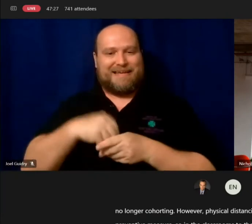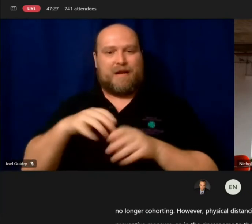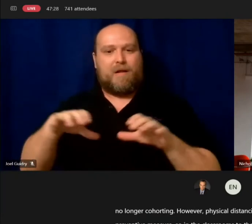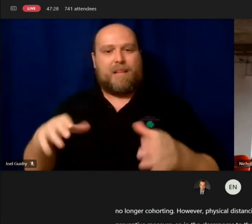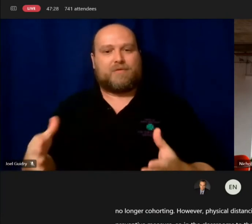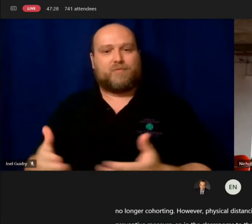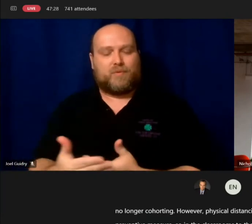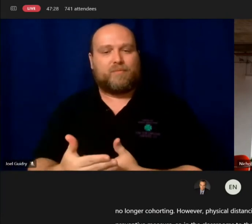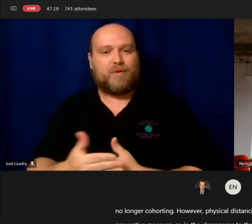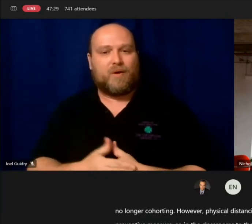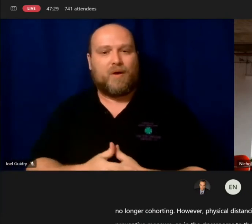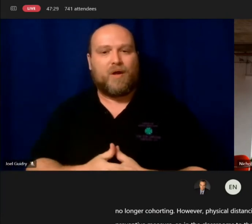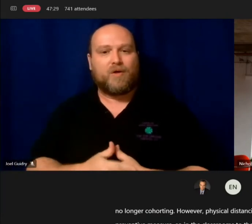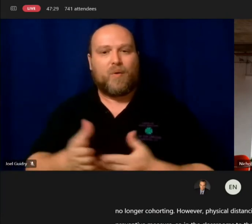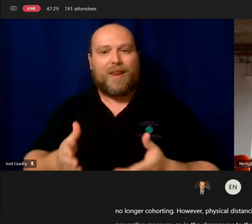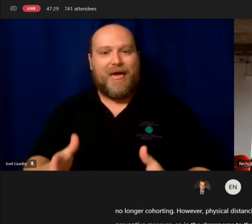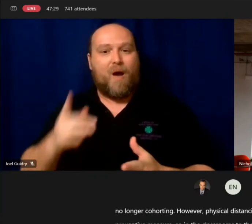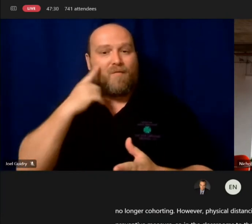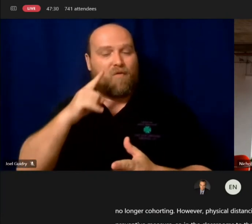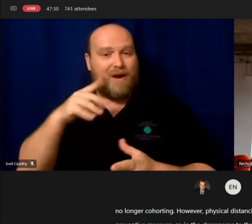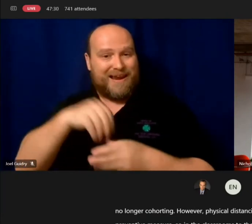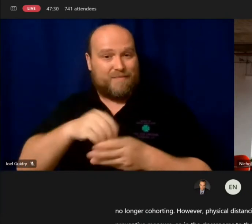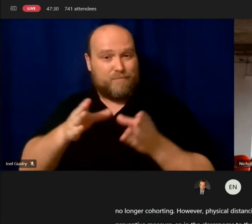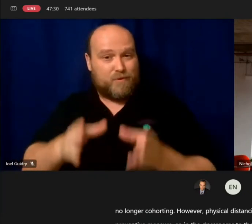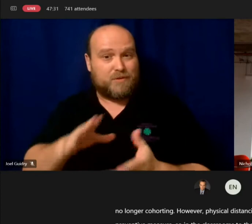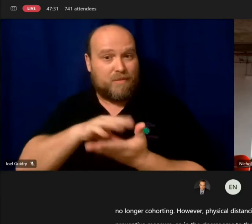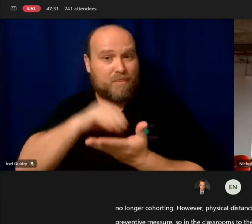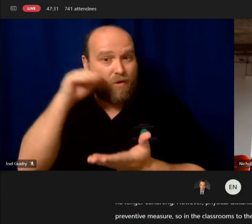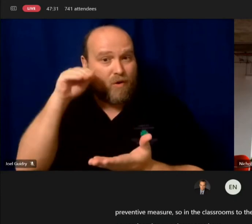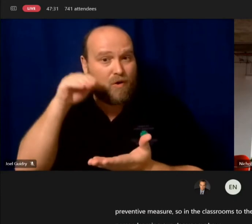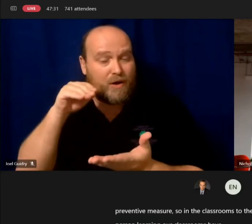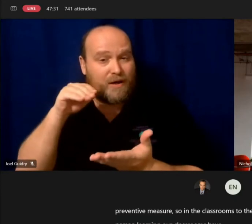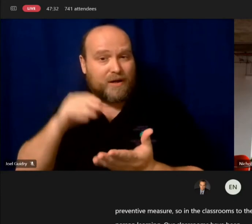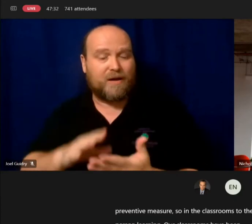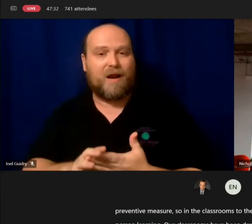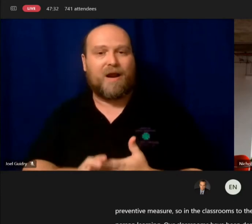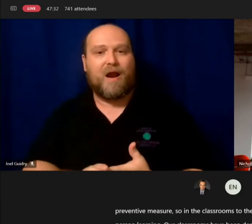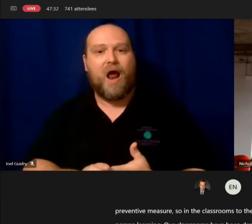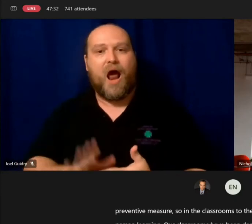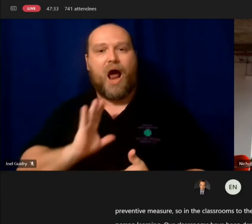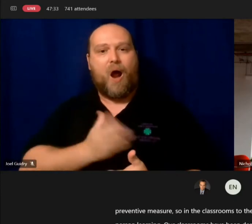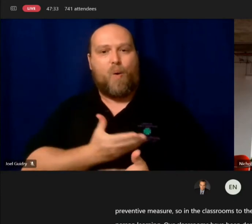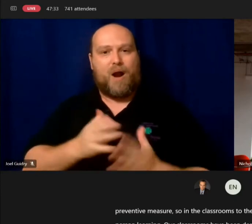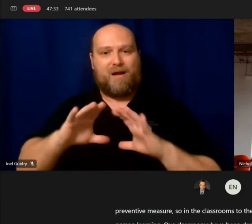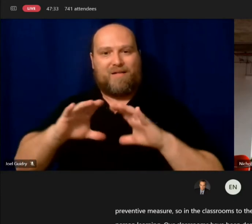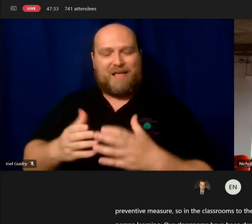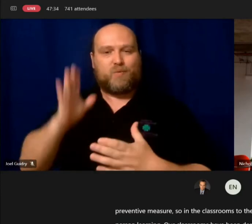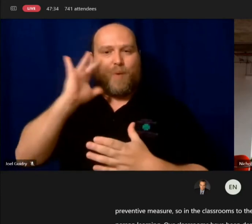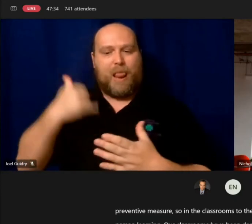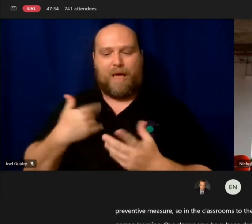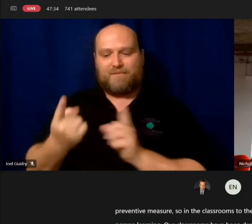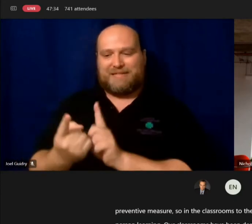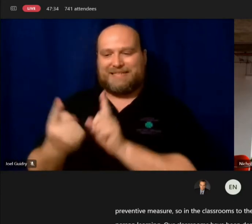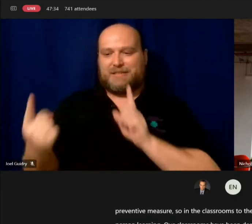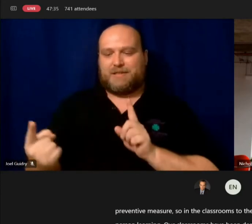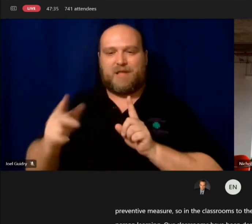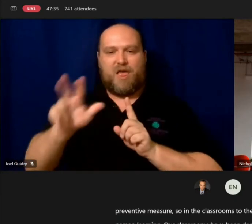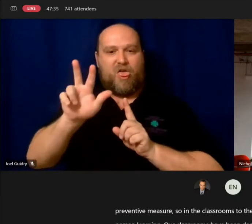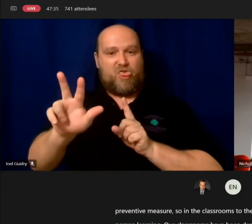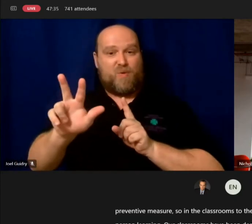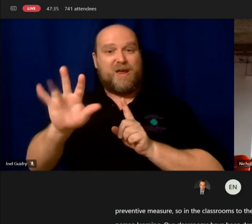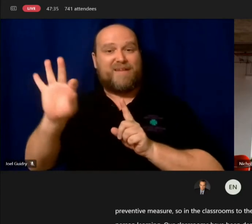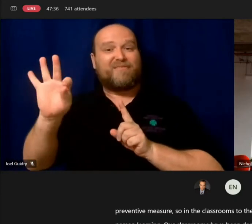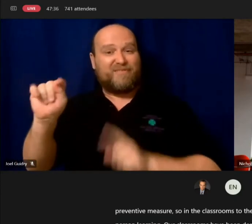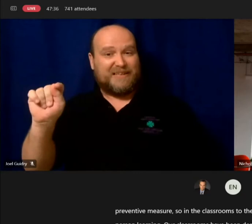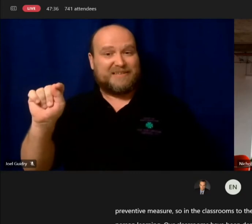in-person learning, our classrooms have been designed to have a distance of 3 feet. That